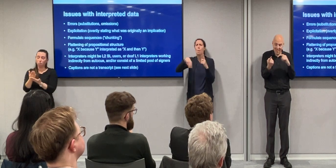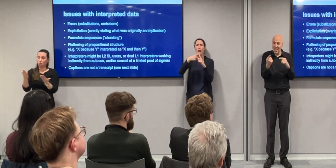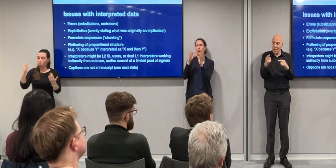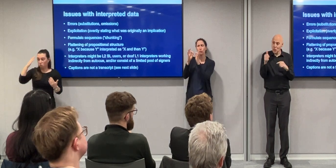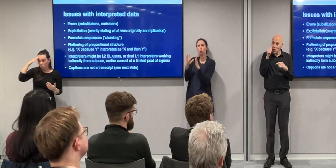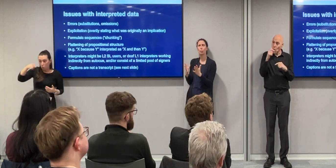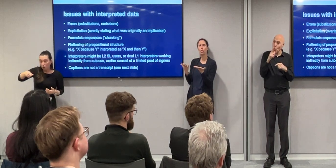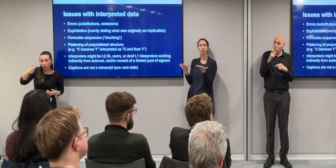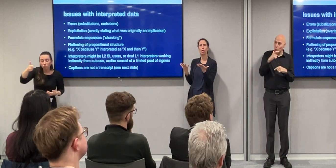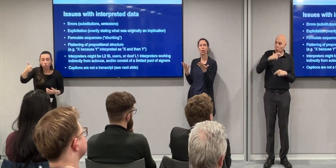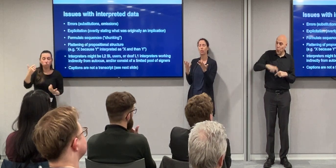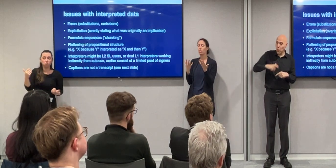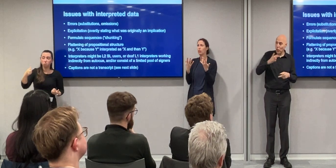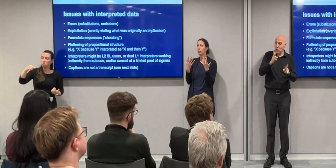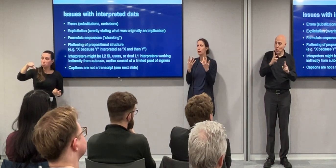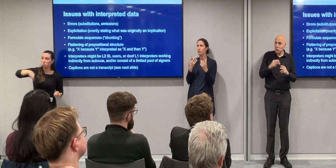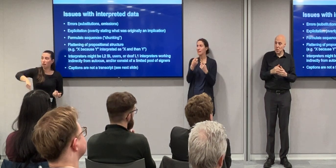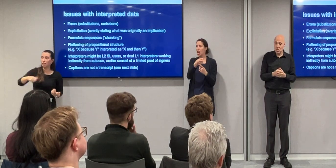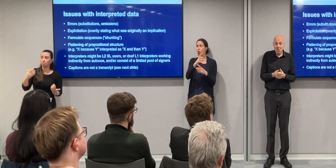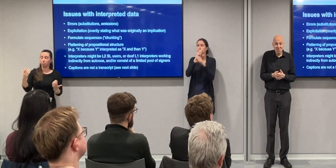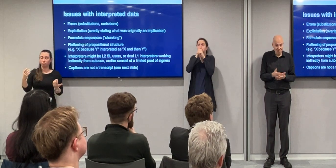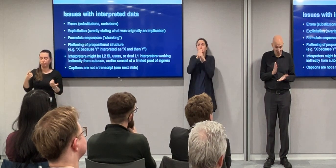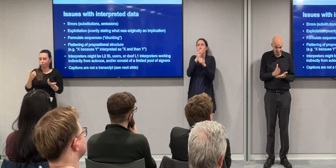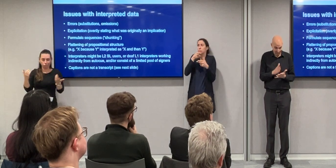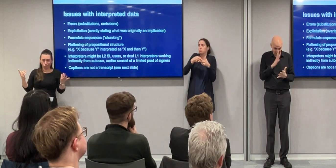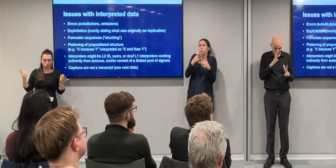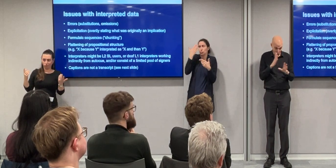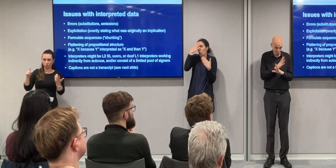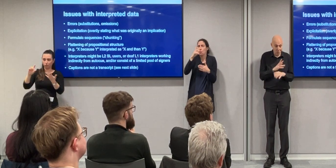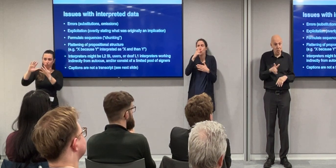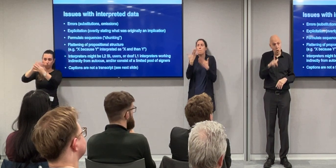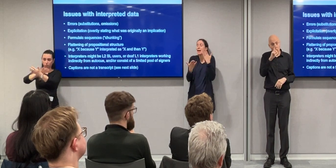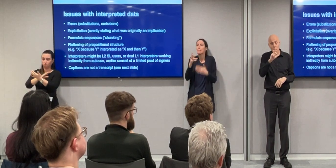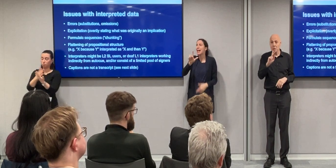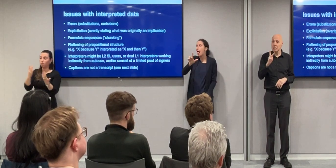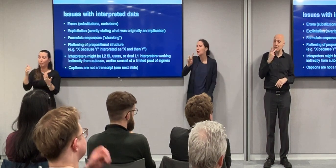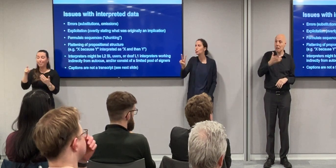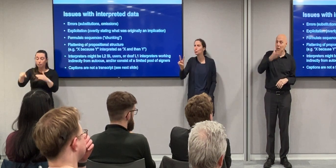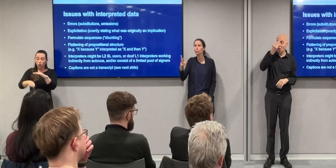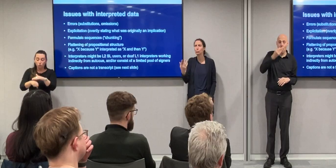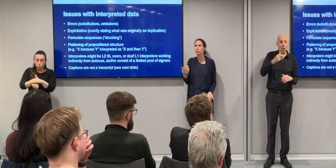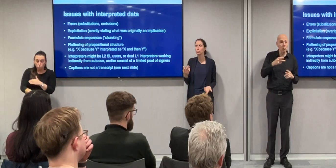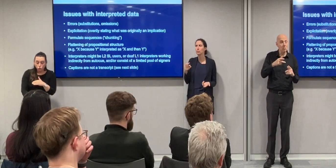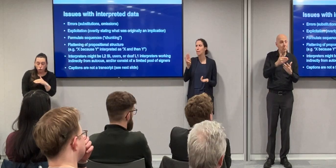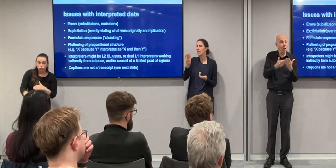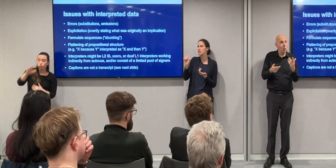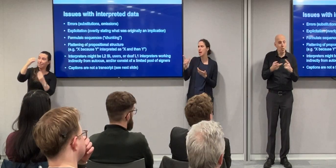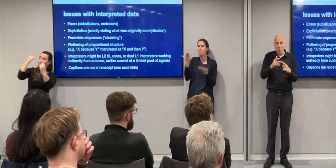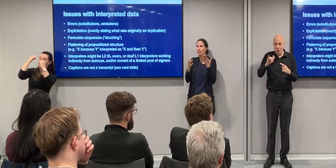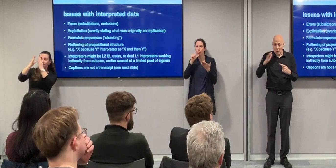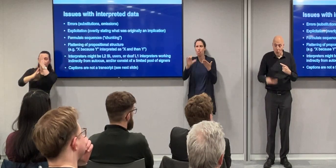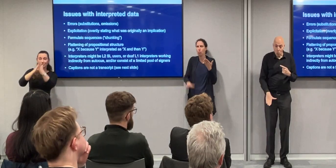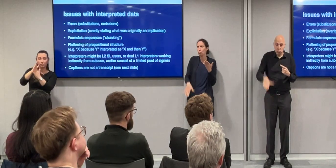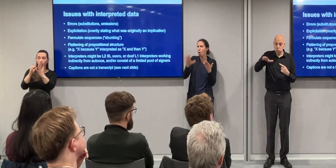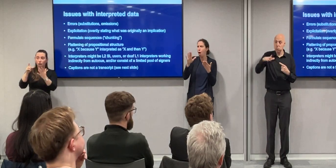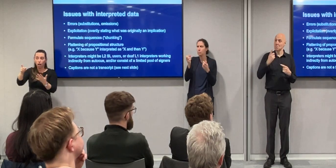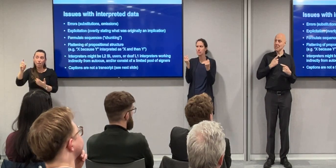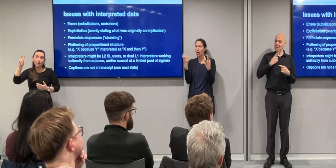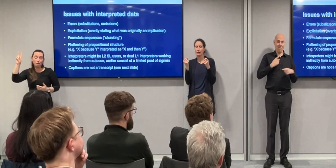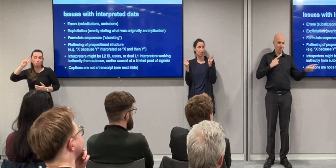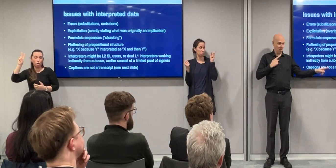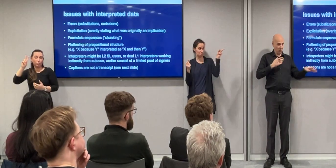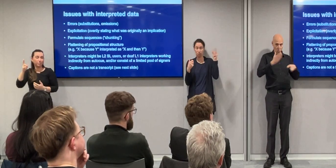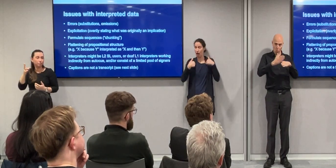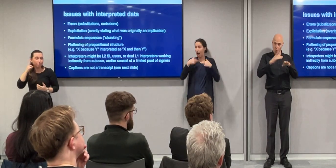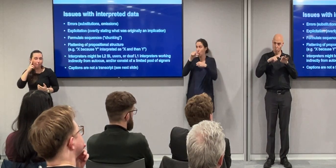but essentially they're anonymous. They could be a second language learner of BSL. They may not have grown up signing. I myself worked as a